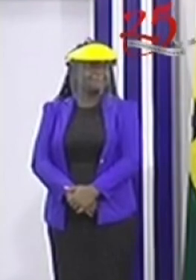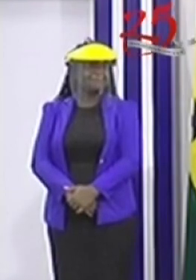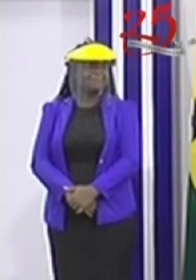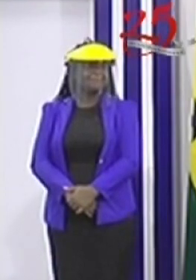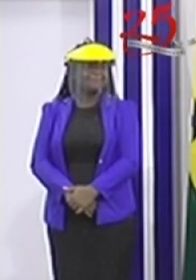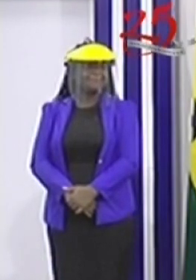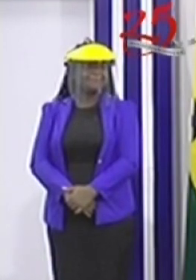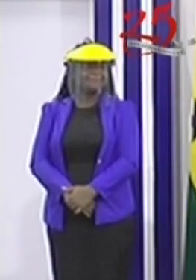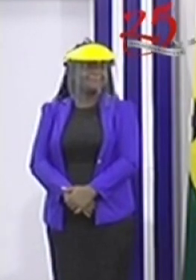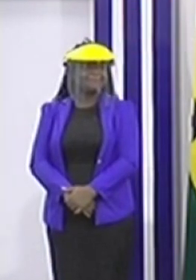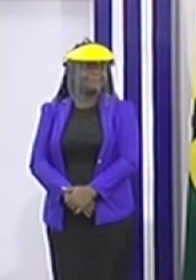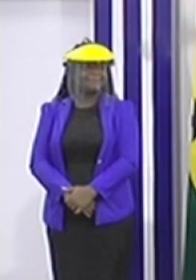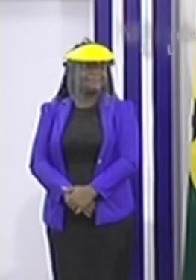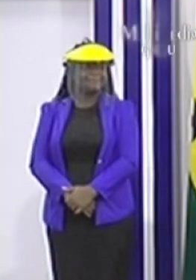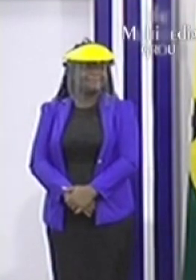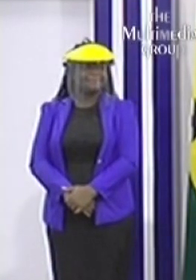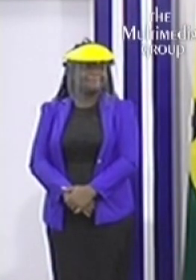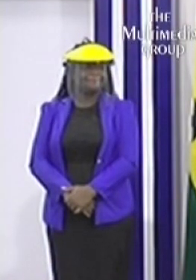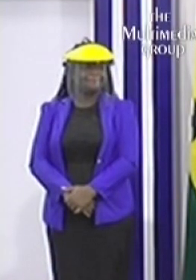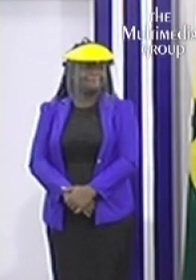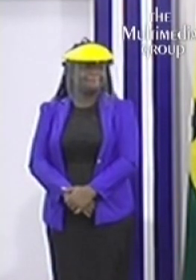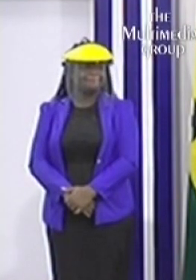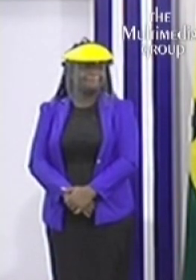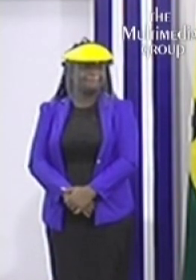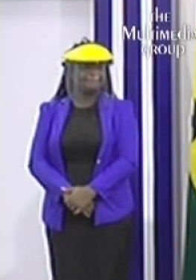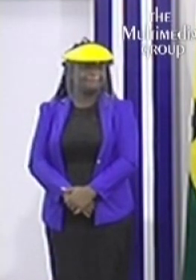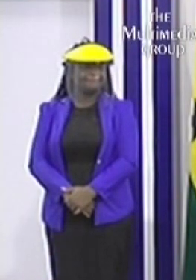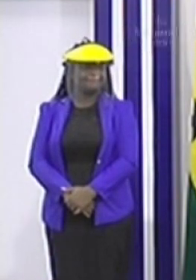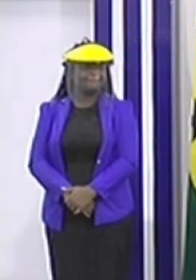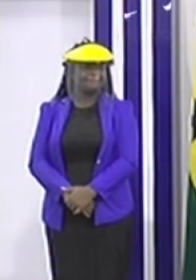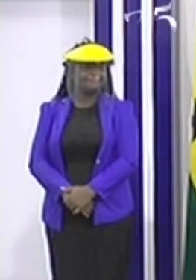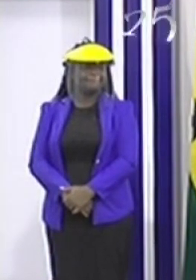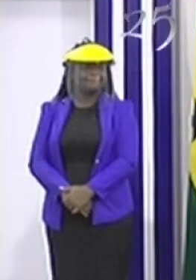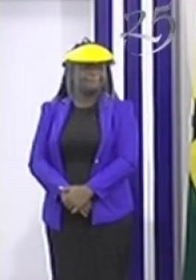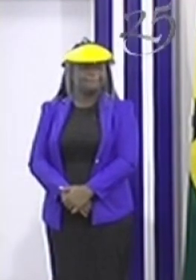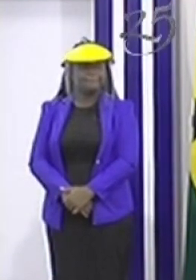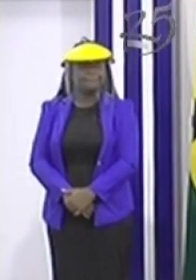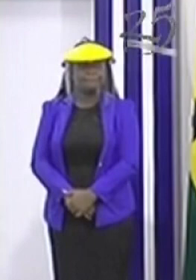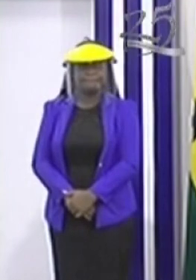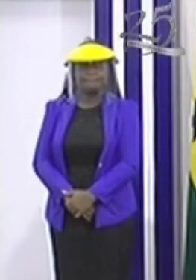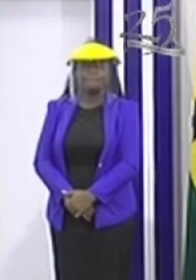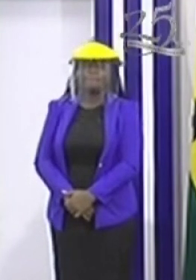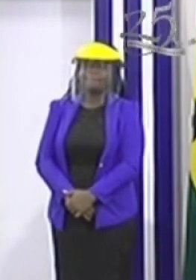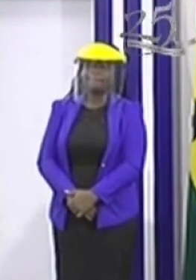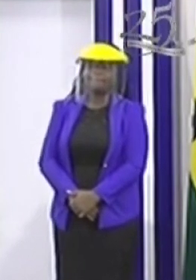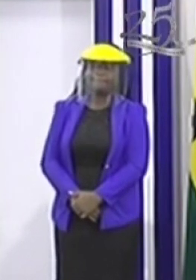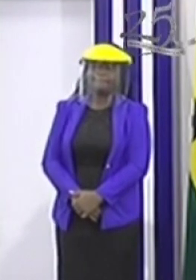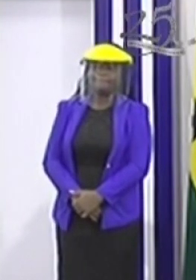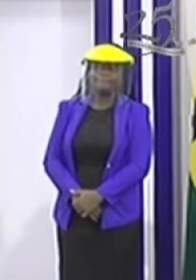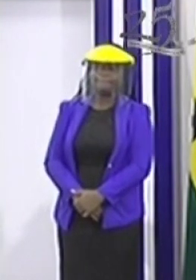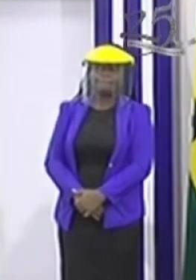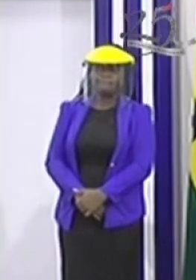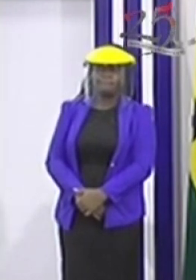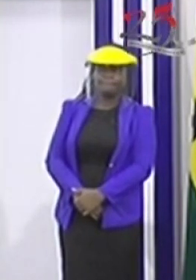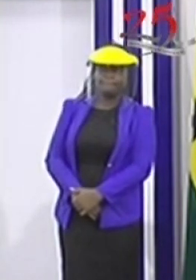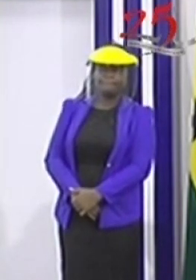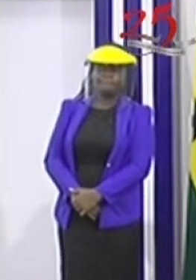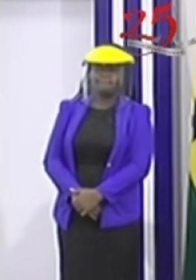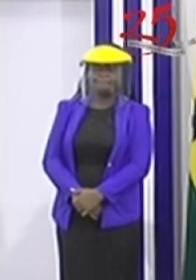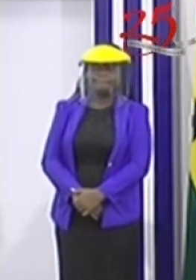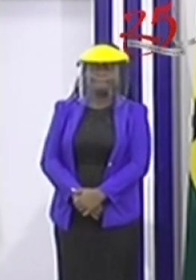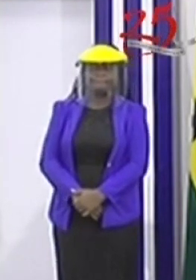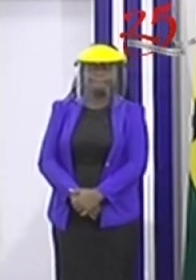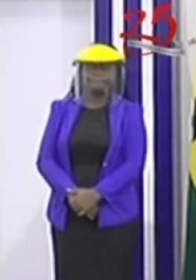that yesterday we had a call from the Western region that persons who test positive are being